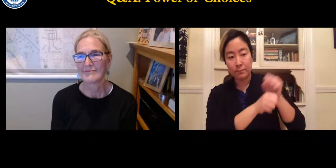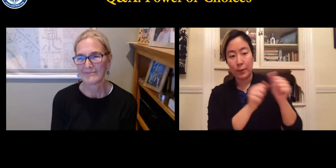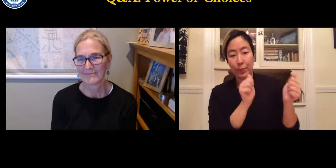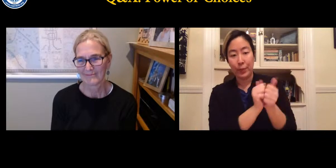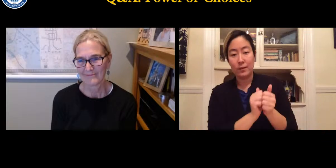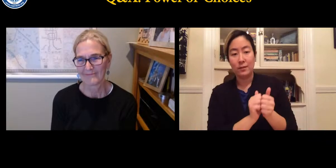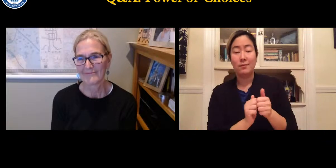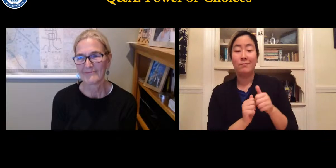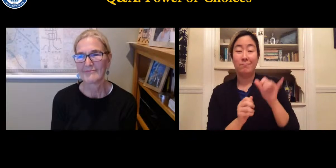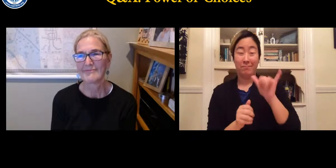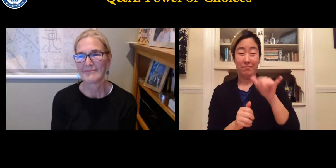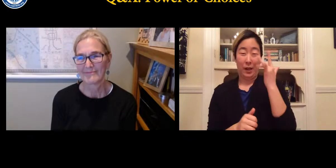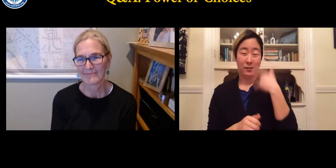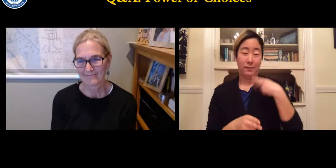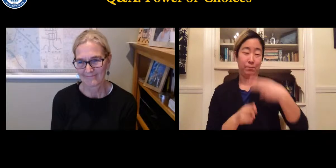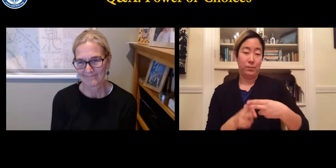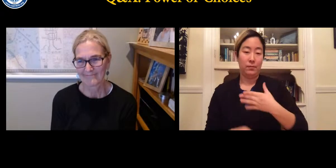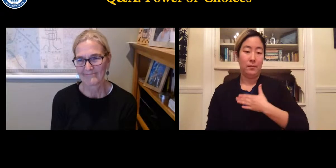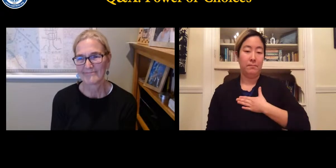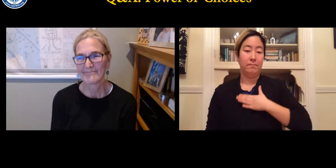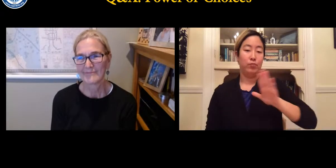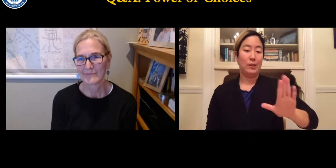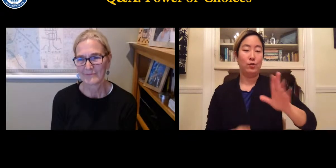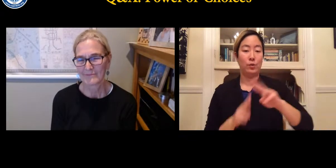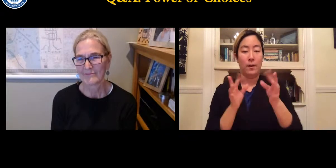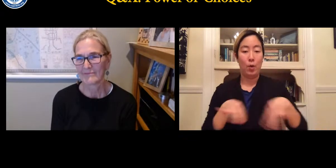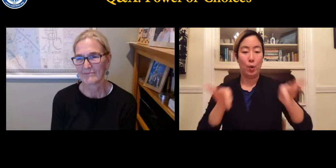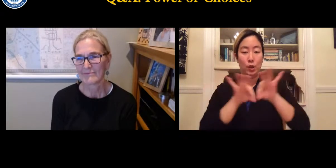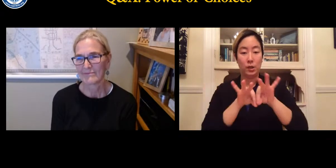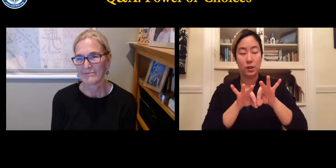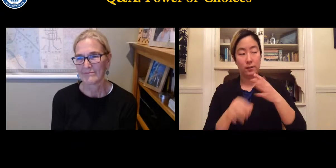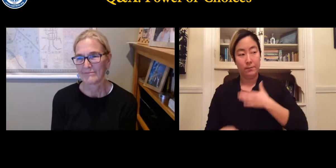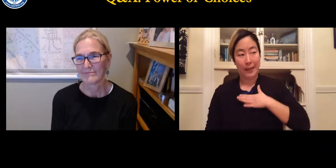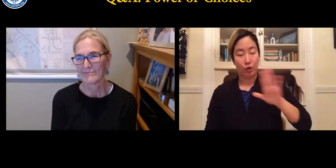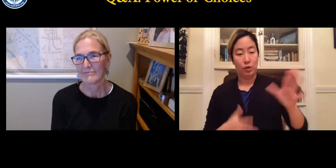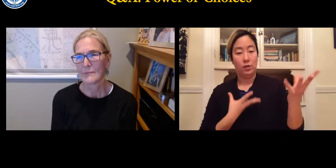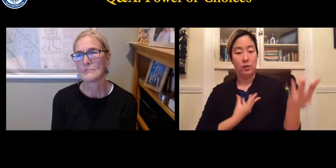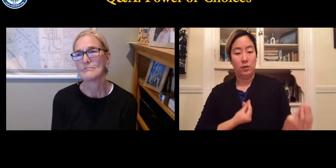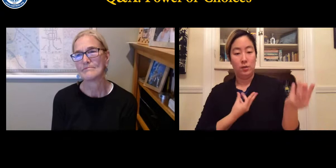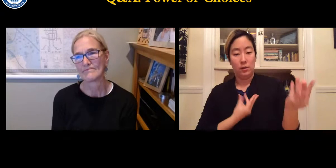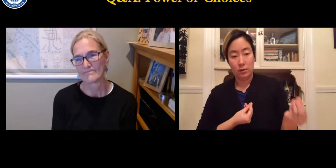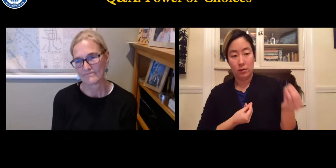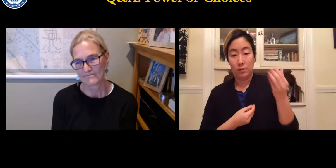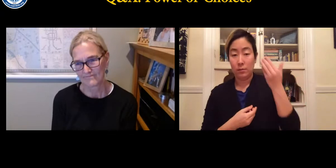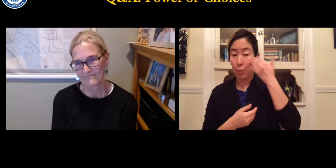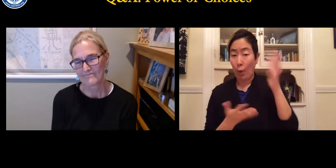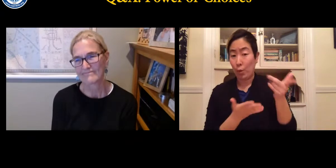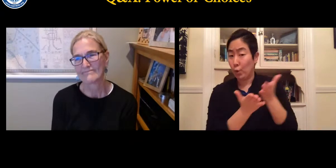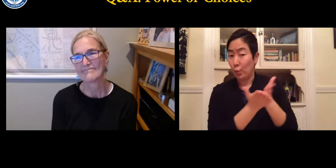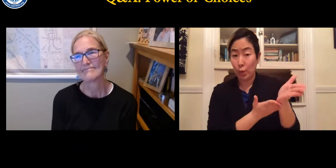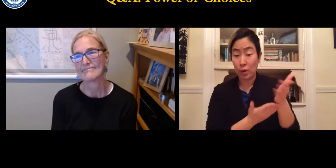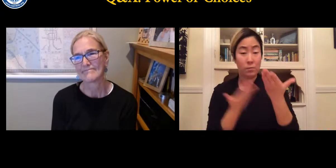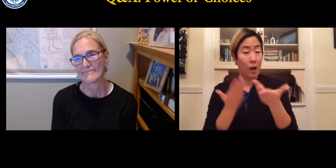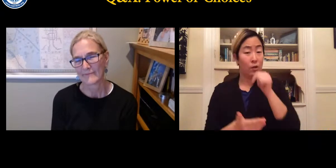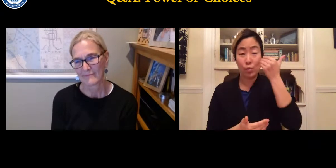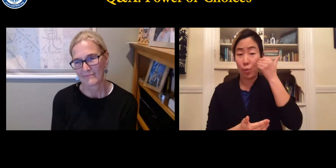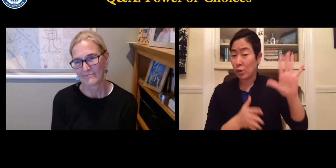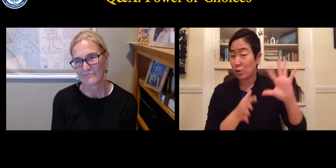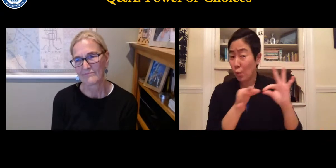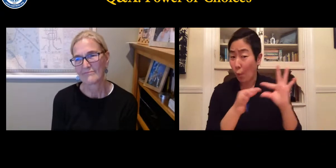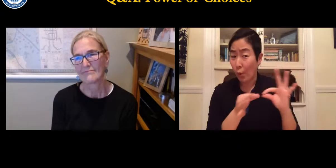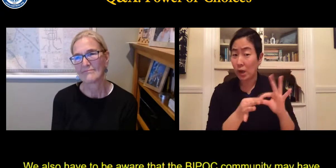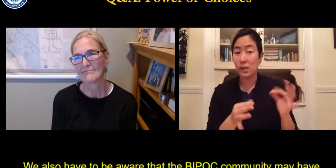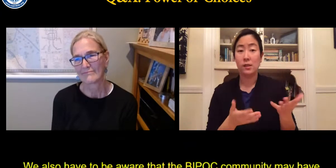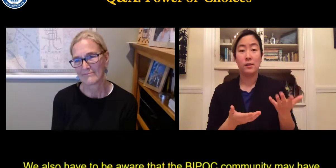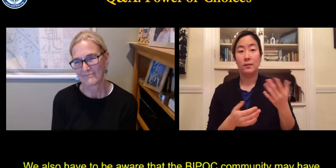way. And so we want to, and there's a distrust to the medical system. So we want to be mindful of our approach with these communities. We want